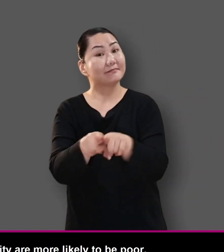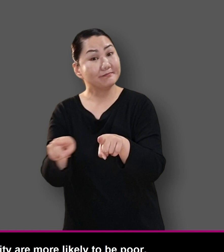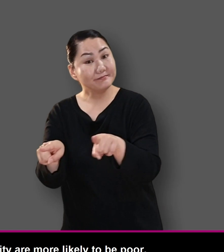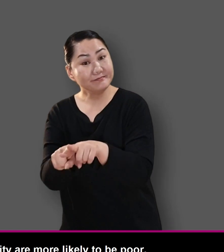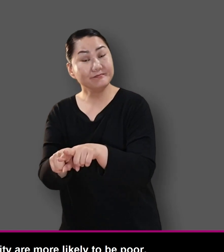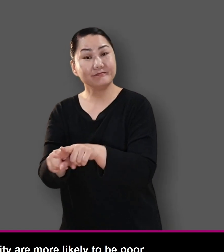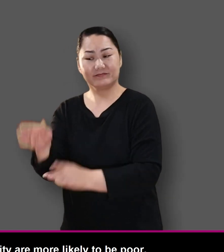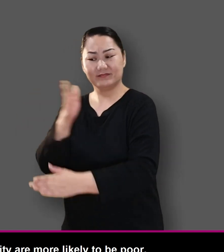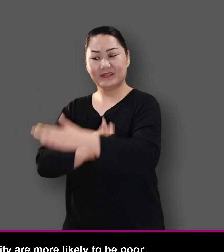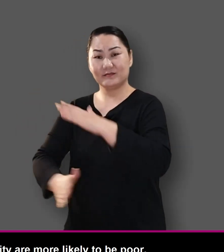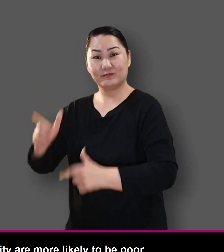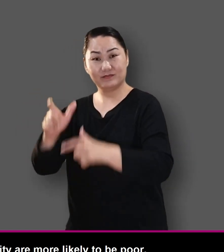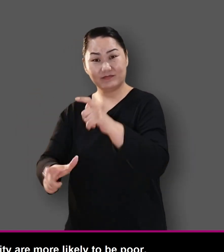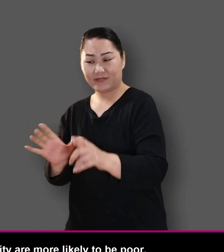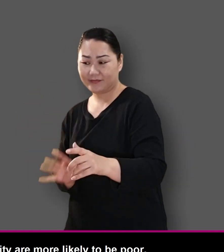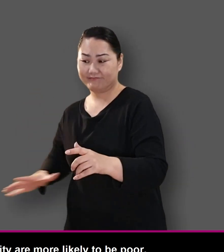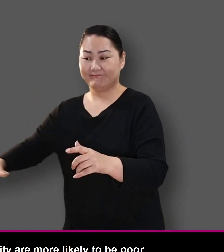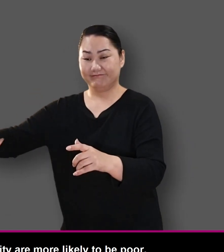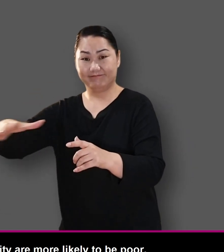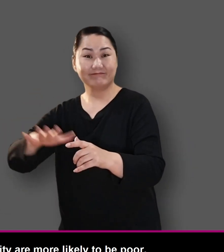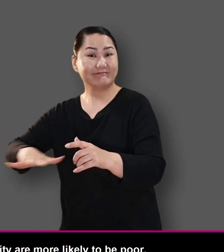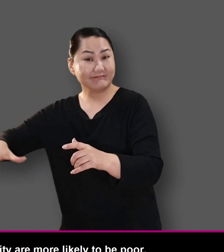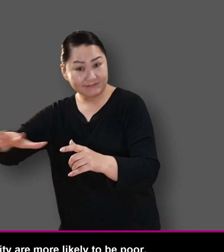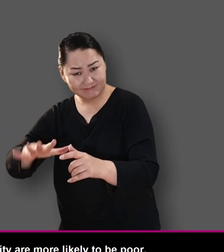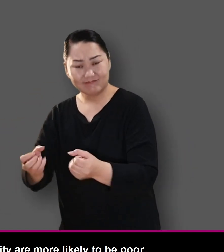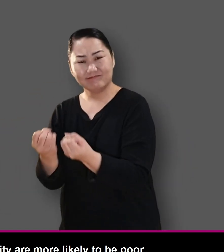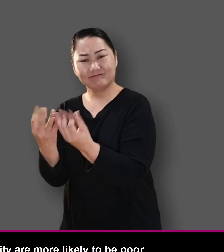with disability are more likely to be poor.